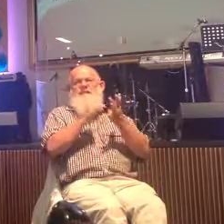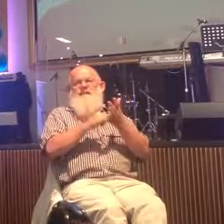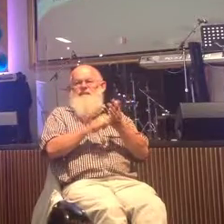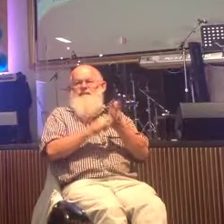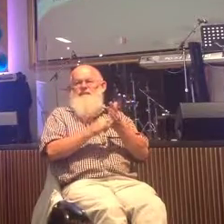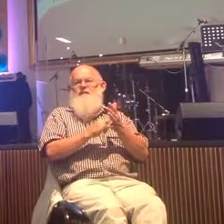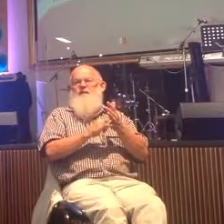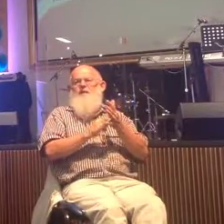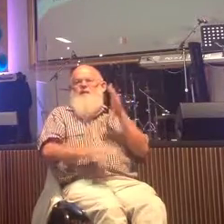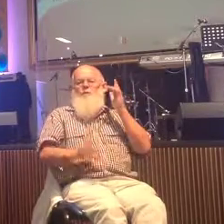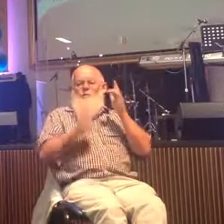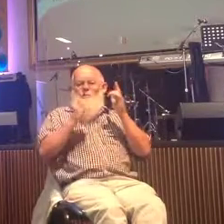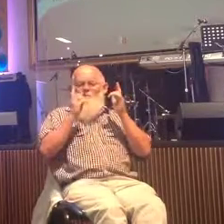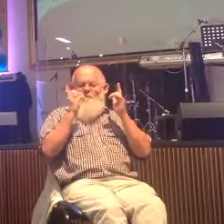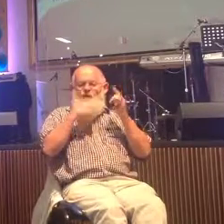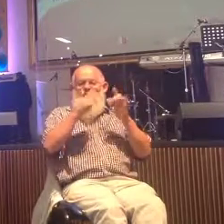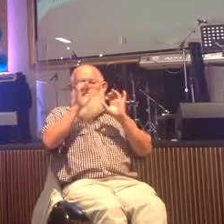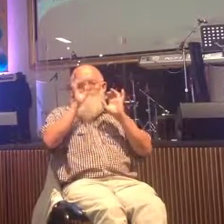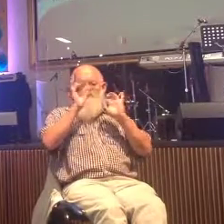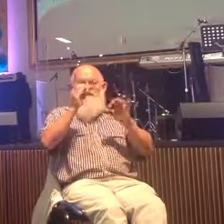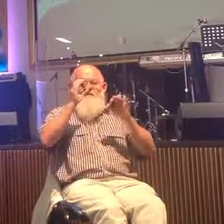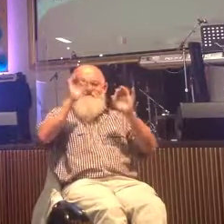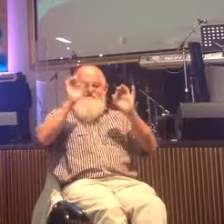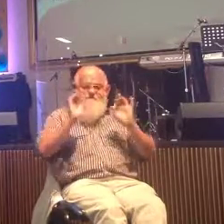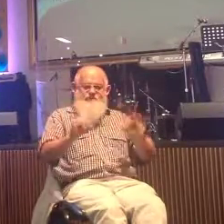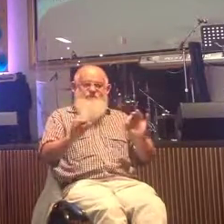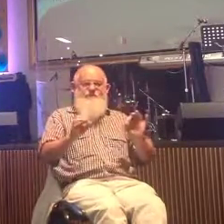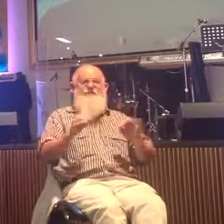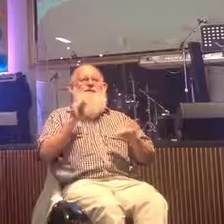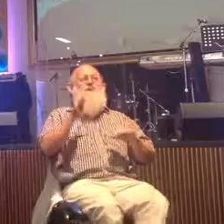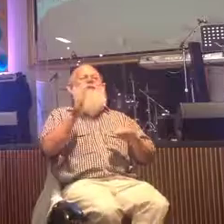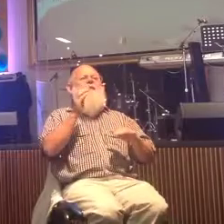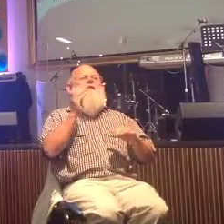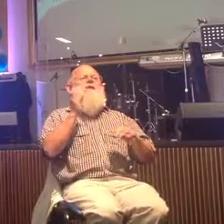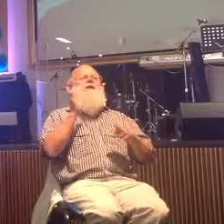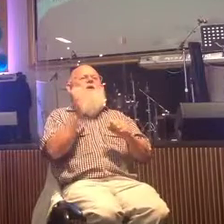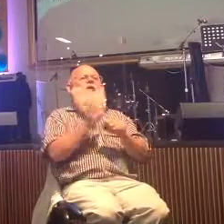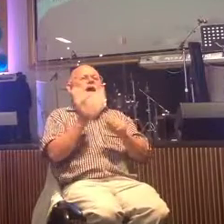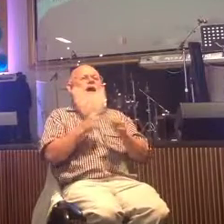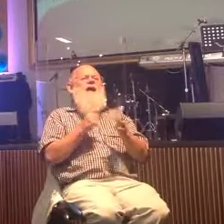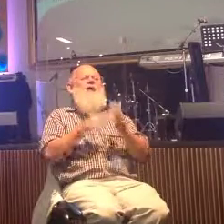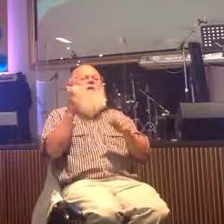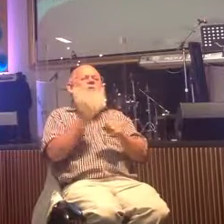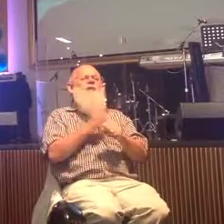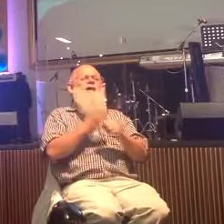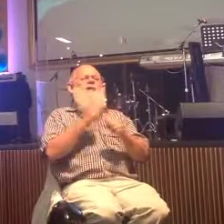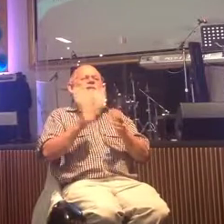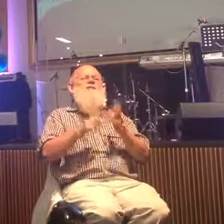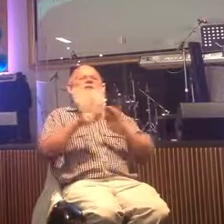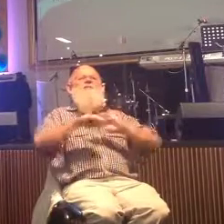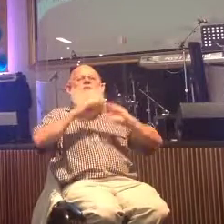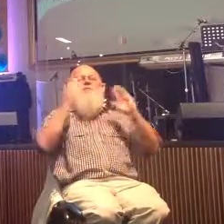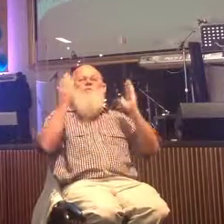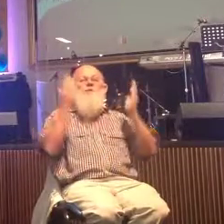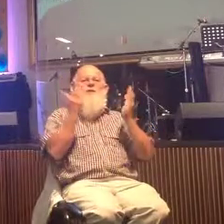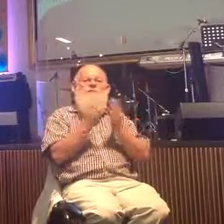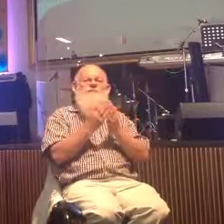Amen. Jesus is holy and perfect. He was there at the creation of the world. And he's far superior than